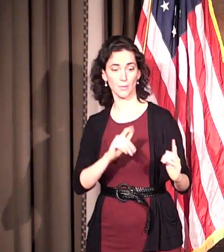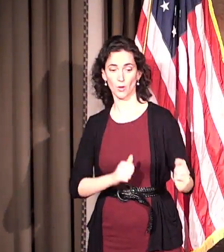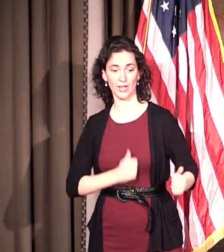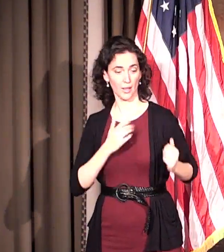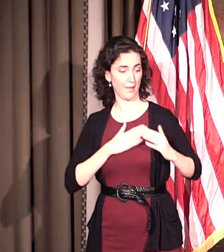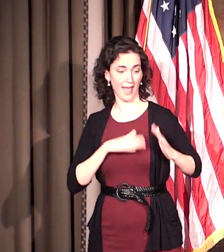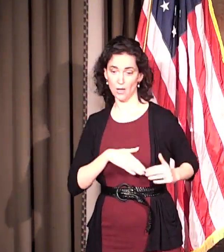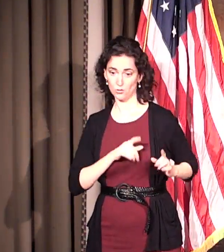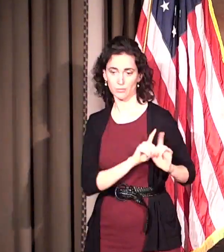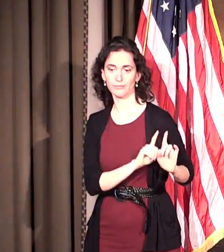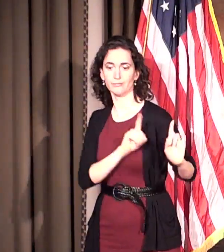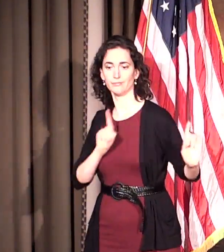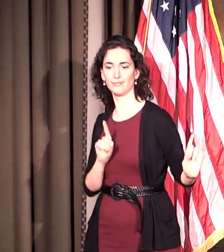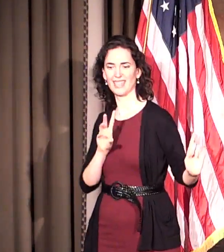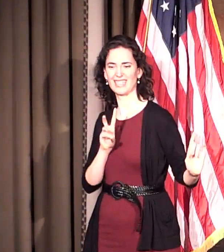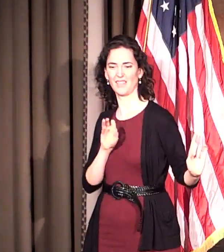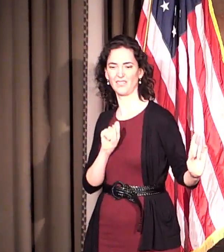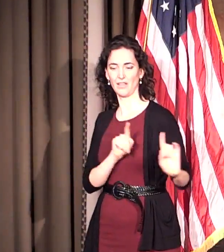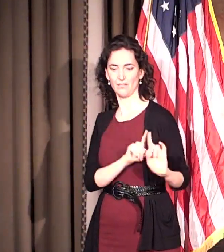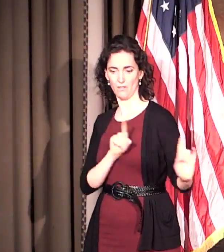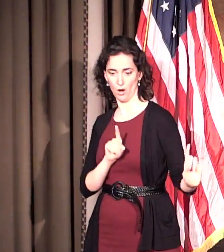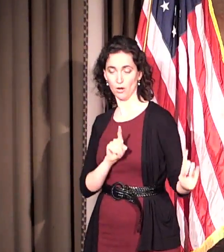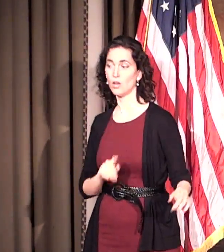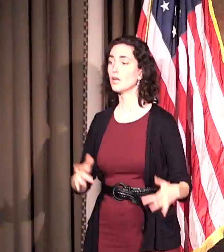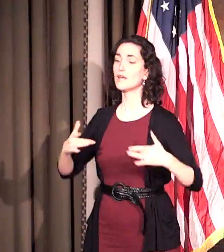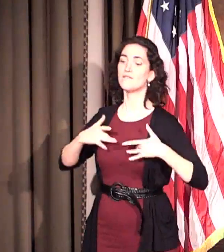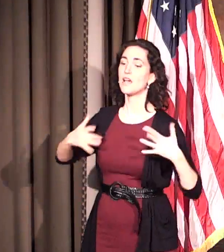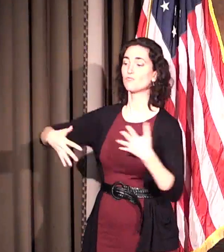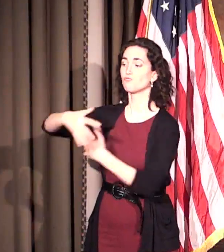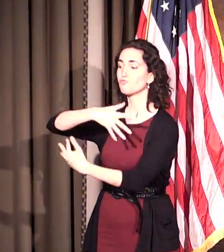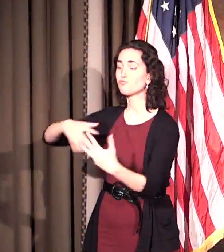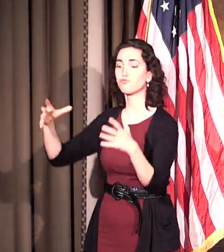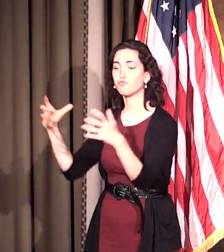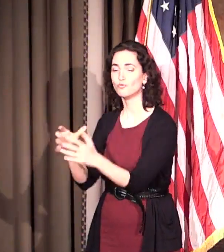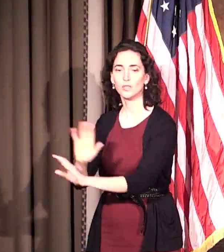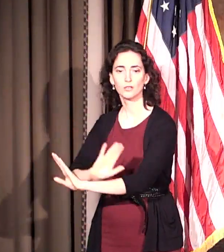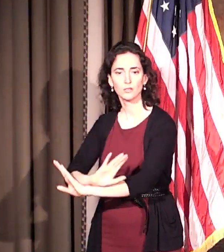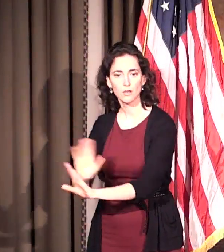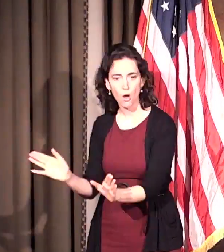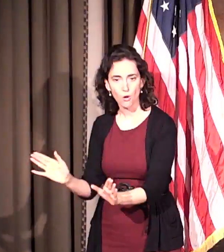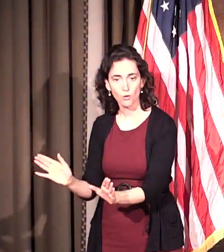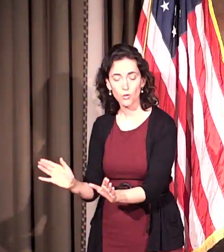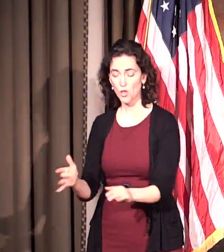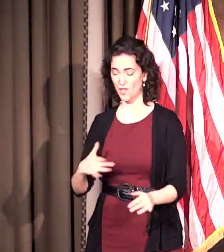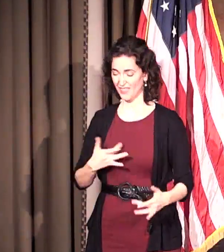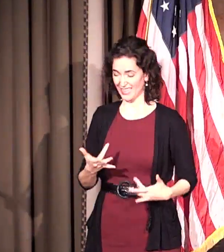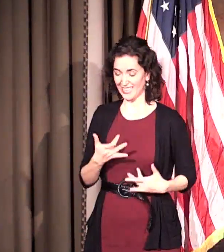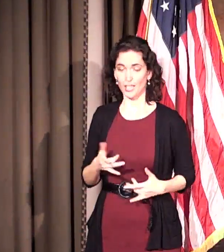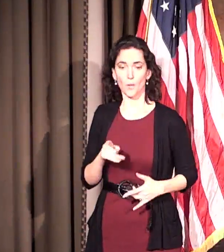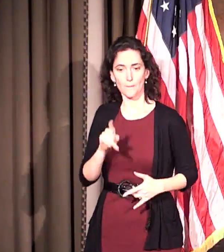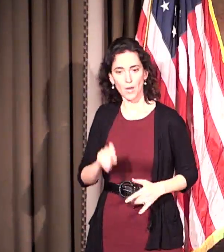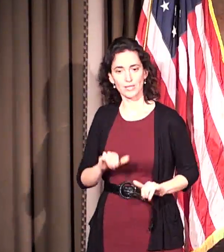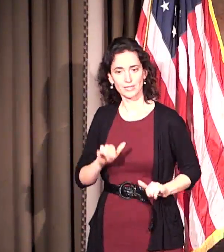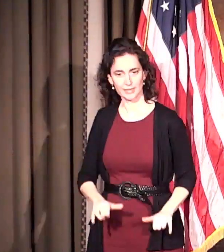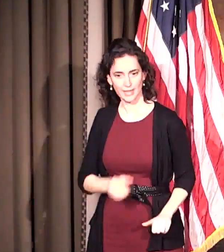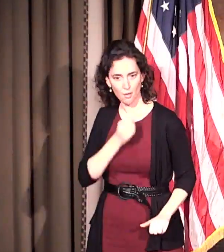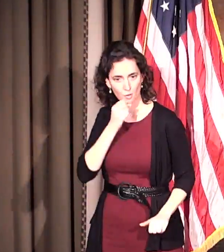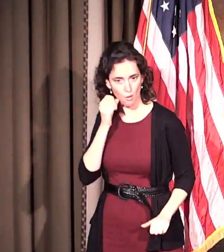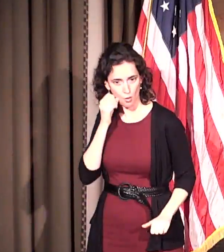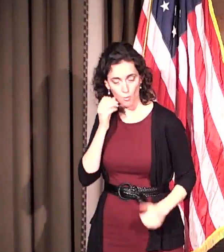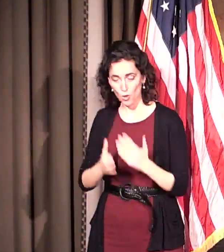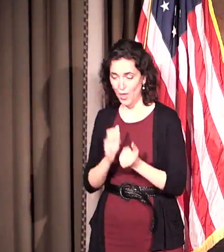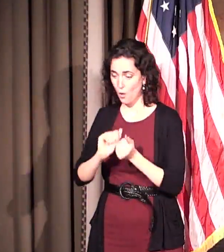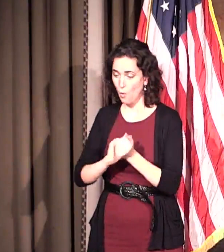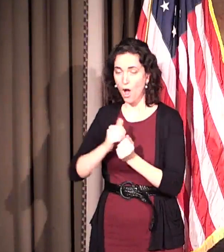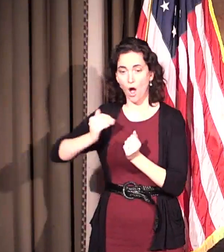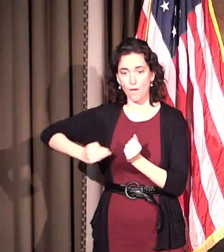you, avoid gatherings, stay home when you're sick, wash your hands frequently, make